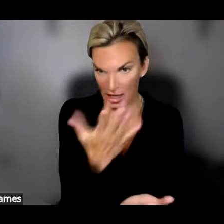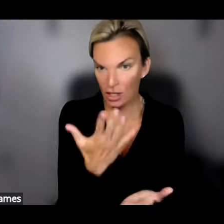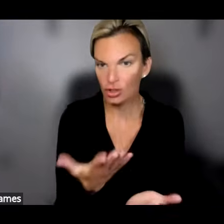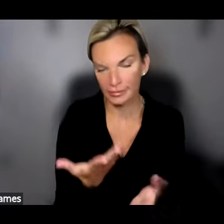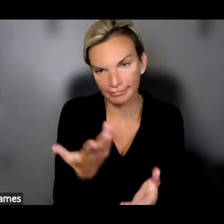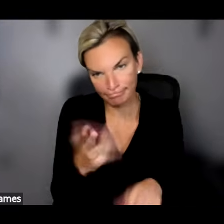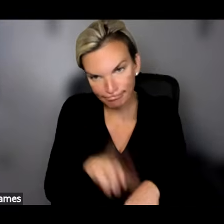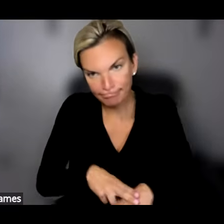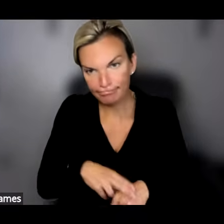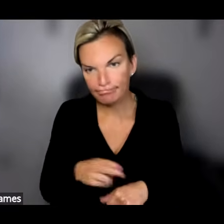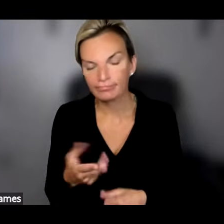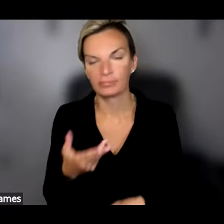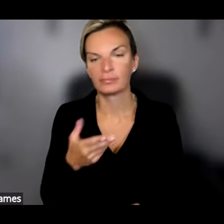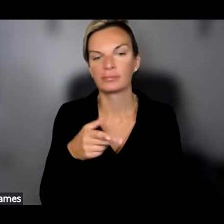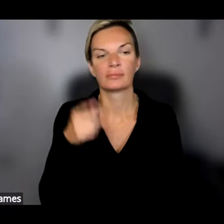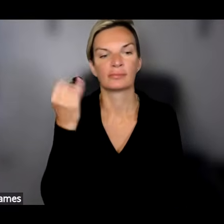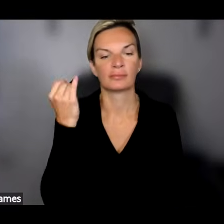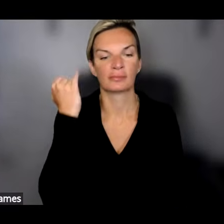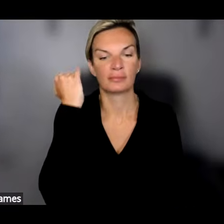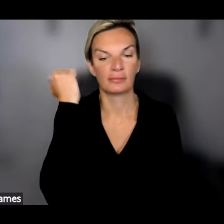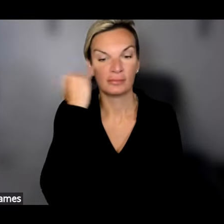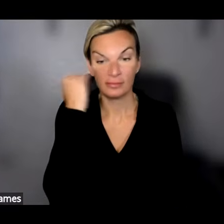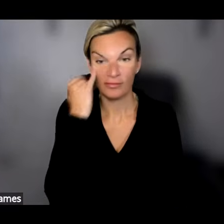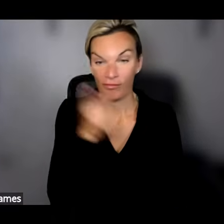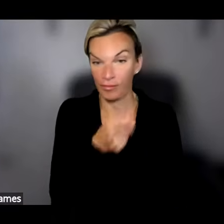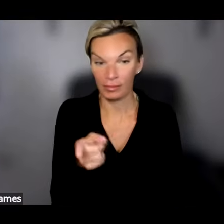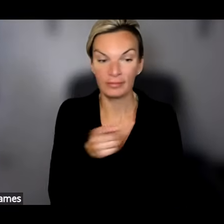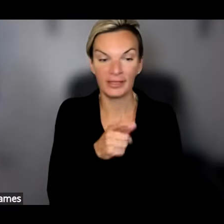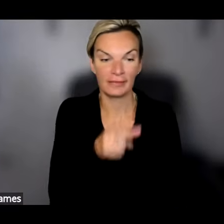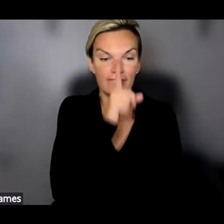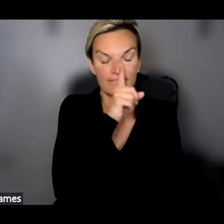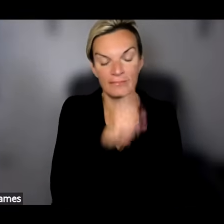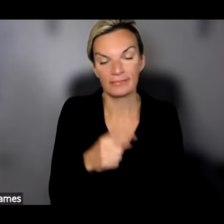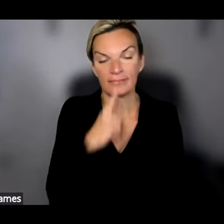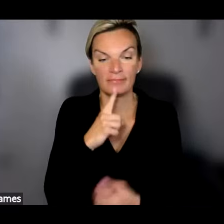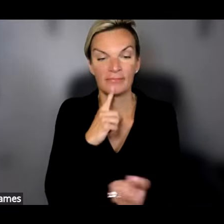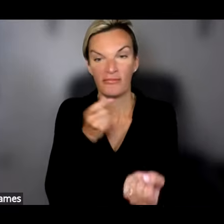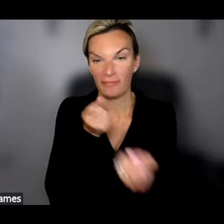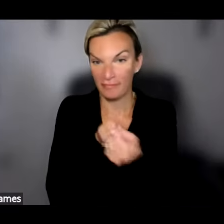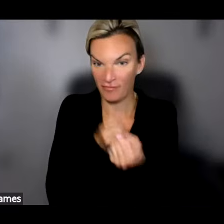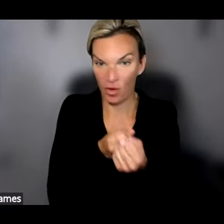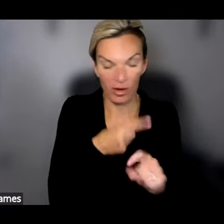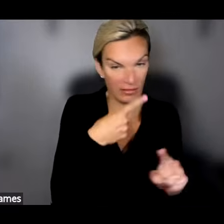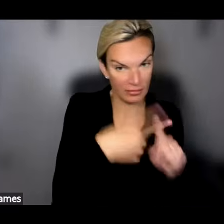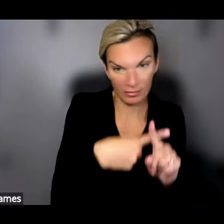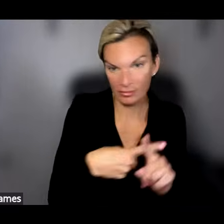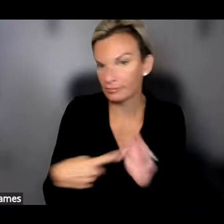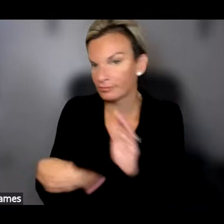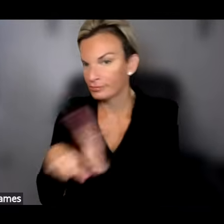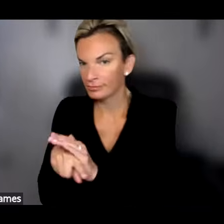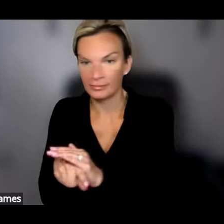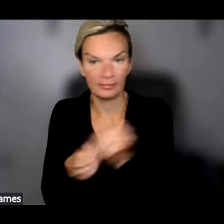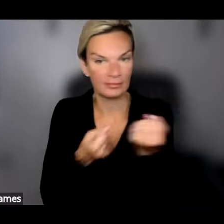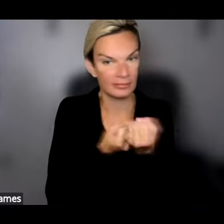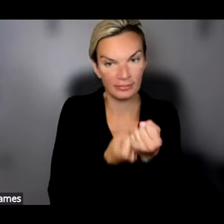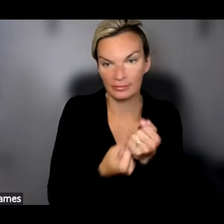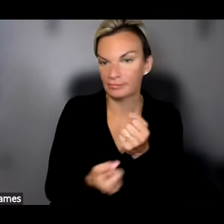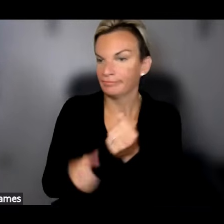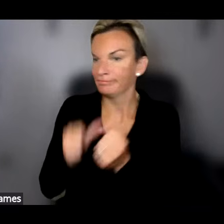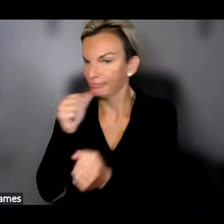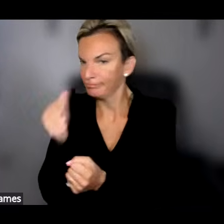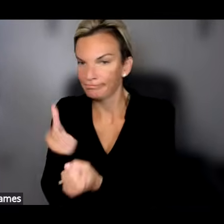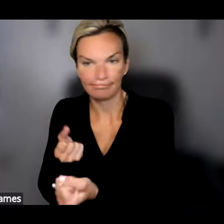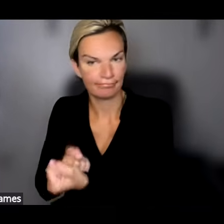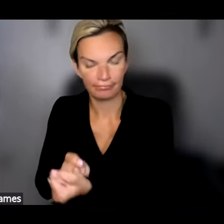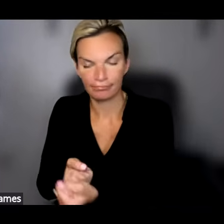questions, even if they do not expressly advocate voting for/against them. expressly apply the law requiring disclosure